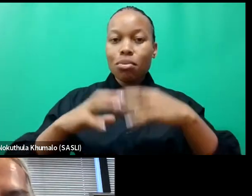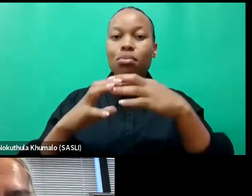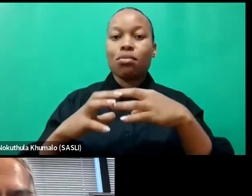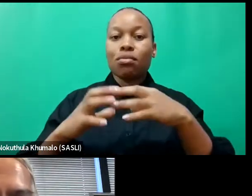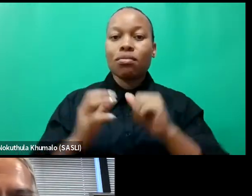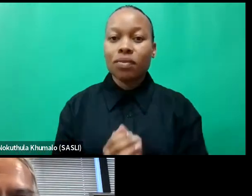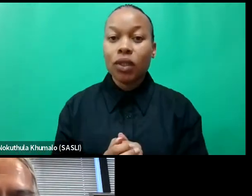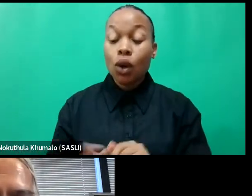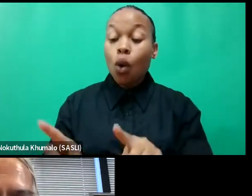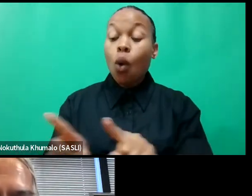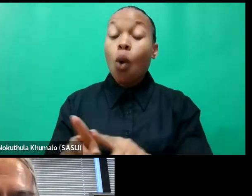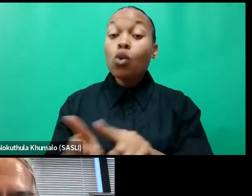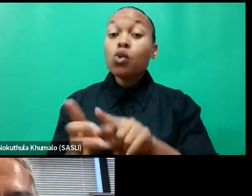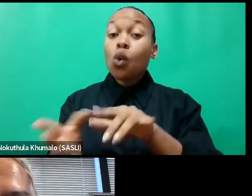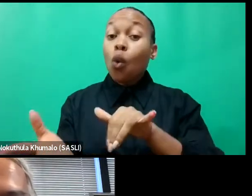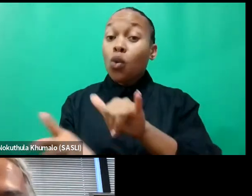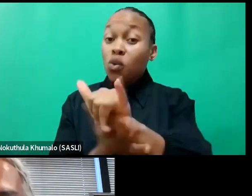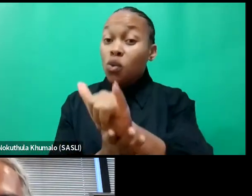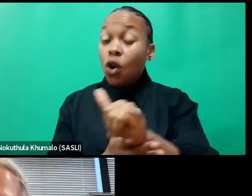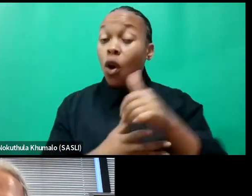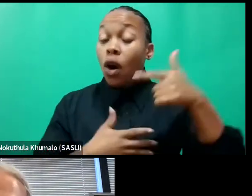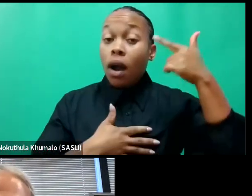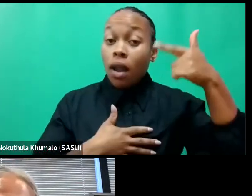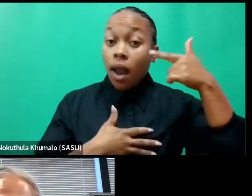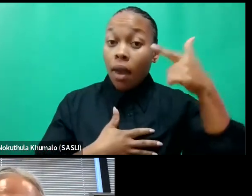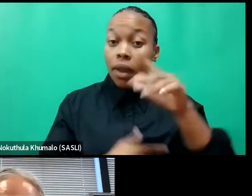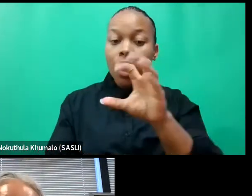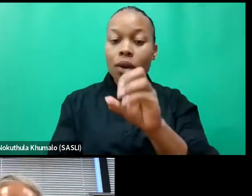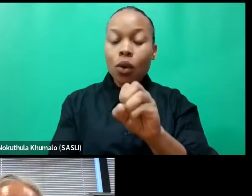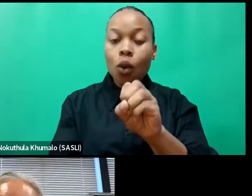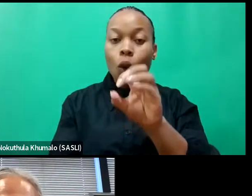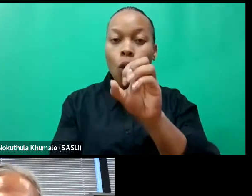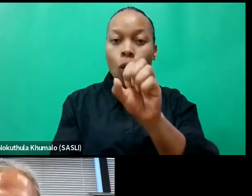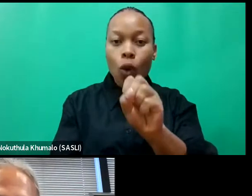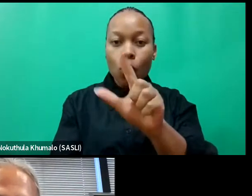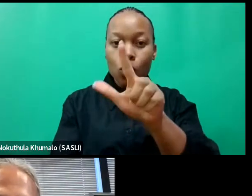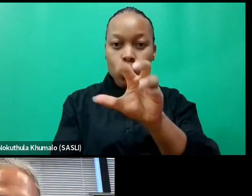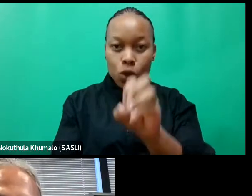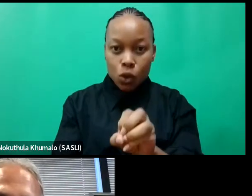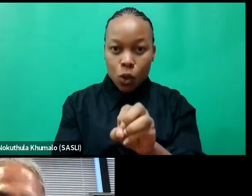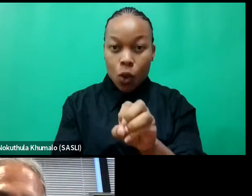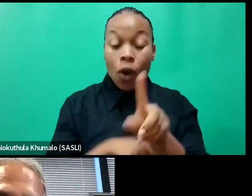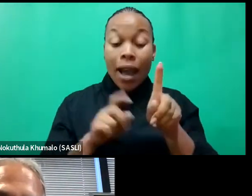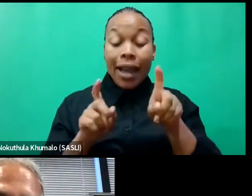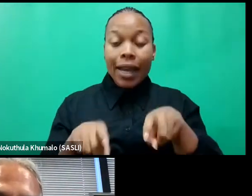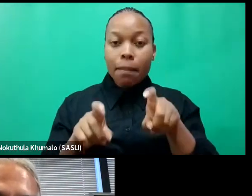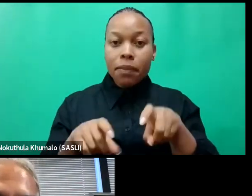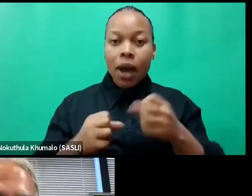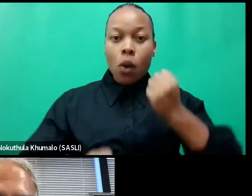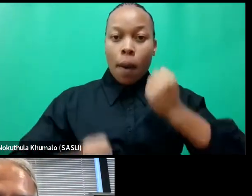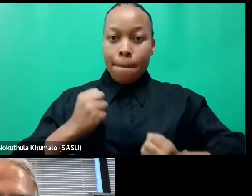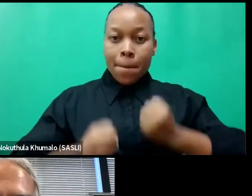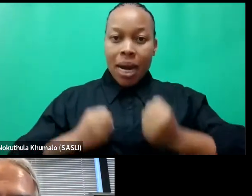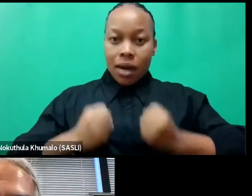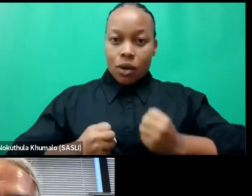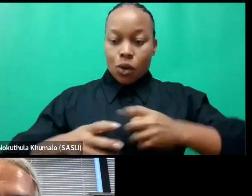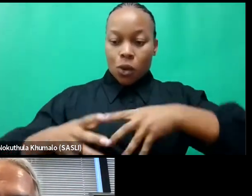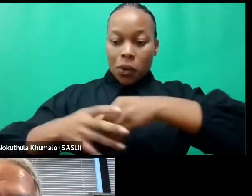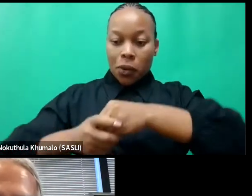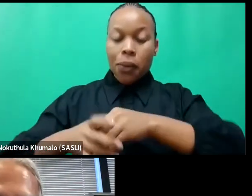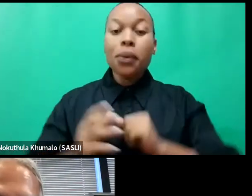Town marathons. Ladies and gentlemen, please welcome Professor Sigamoni